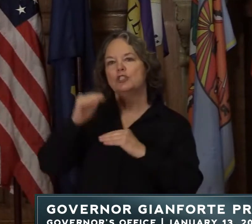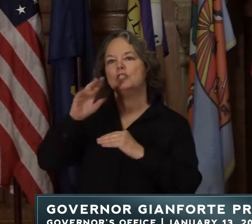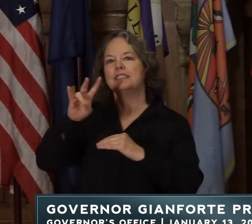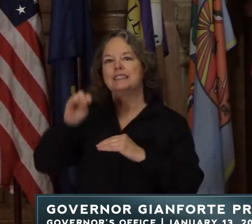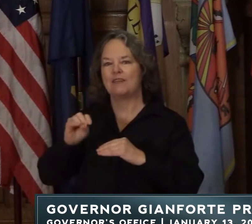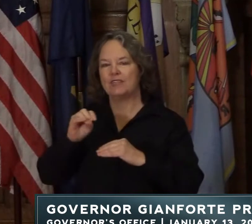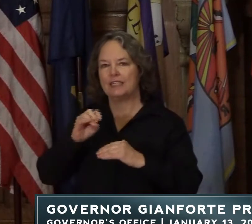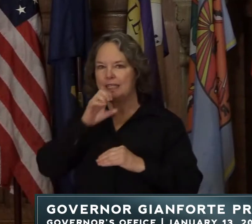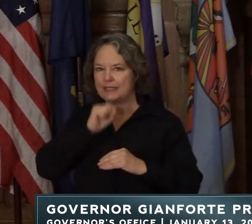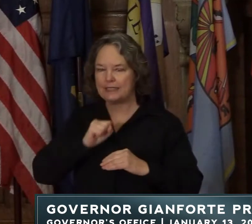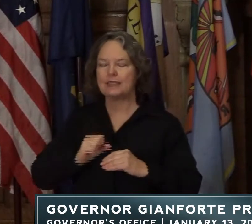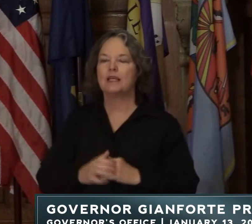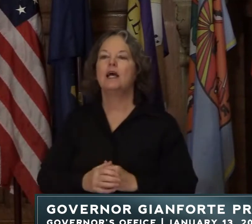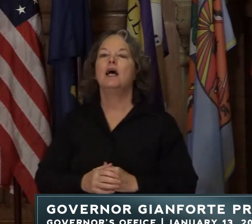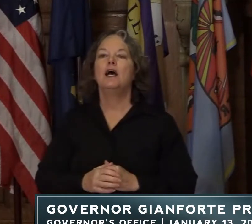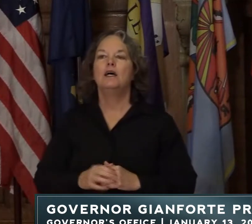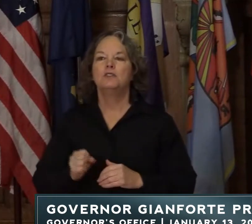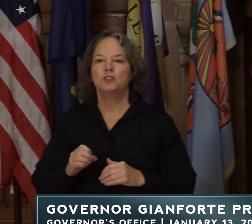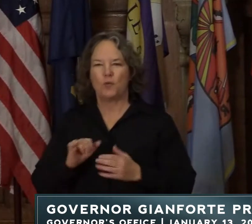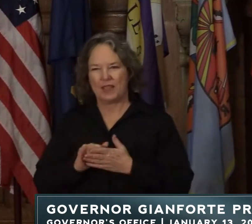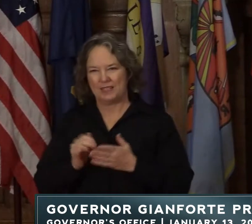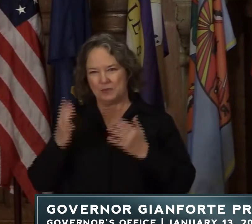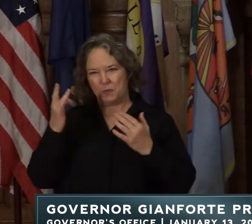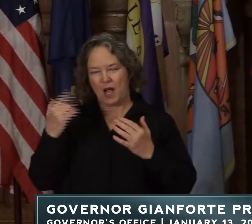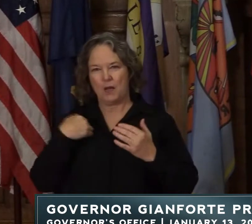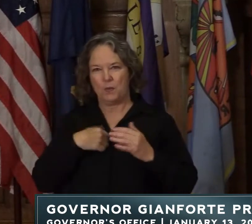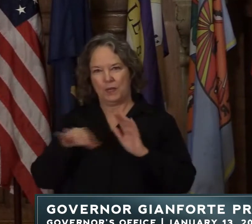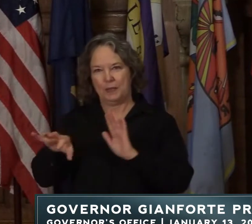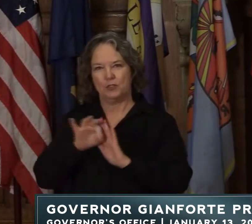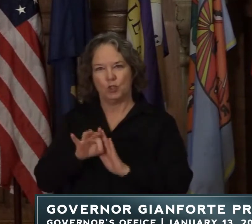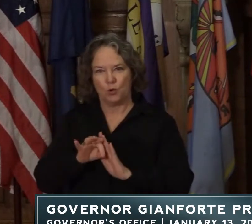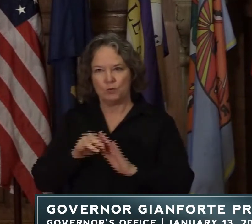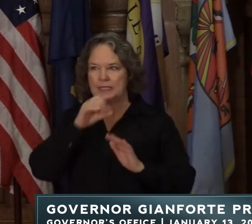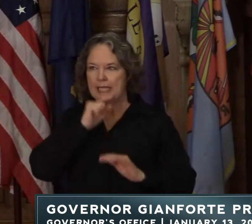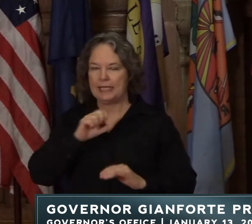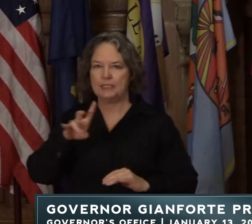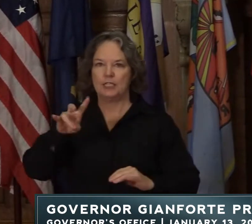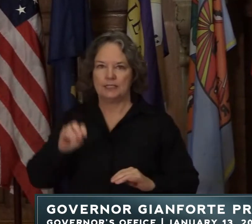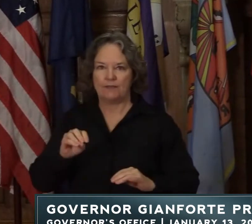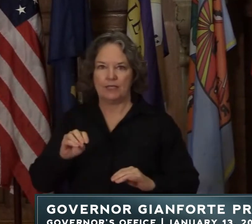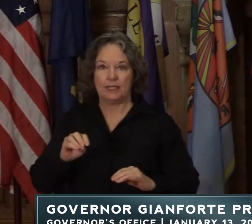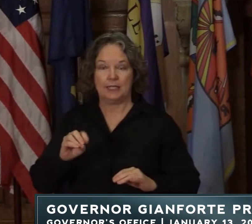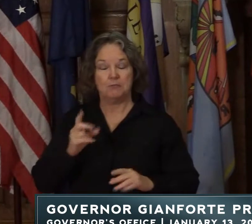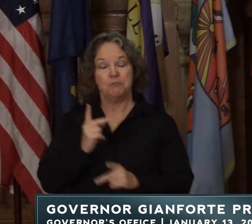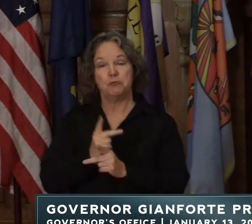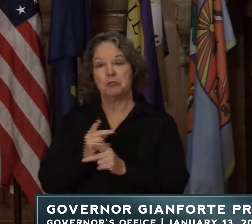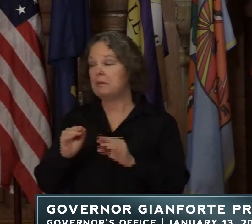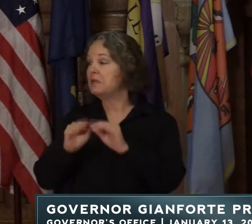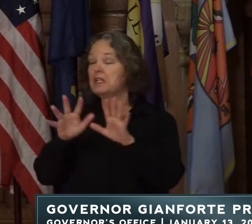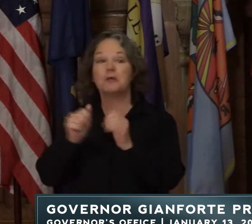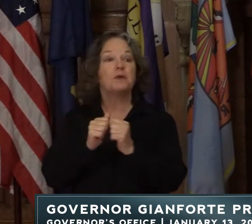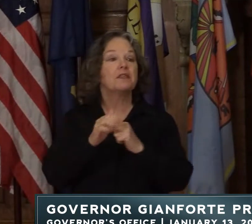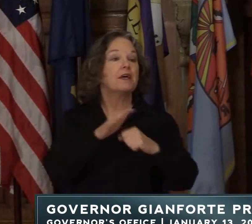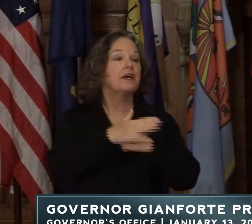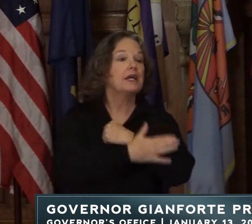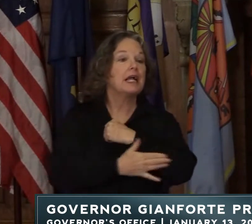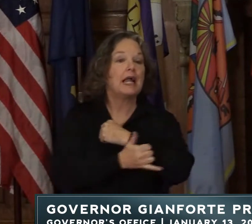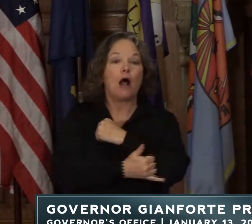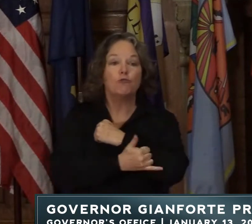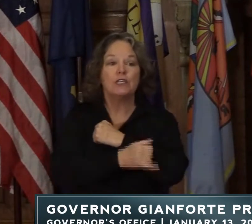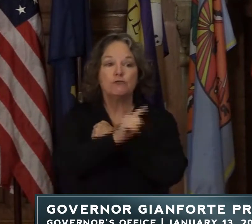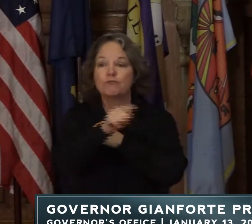that's why, after careful analysis, the age of 70 was chosen. So, to keep it clear with the counties out there trying to do